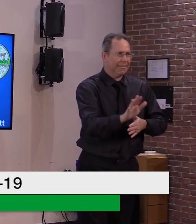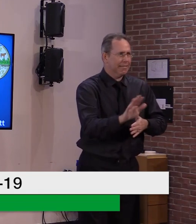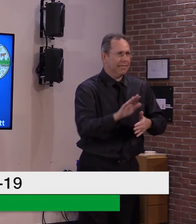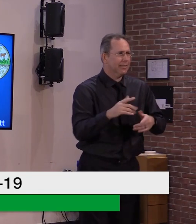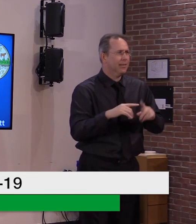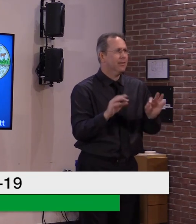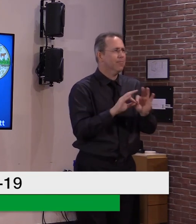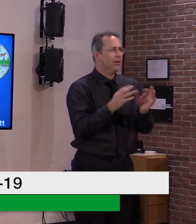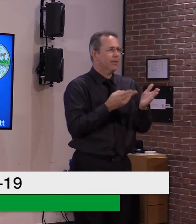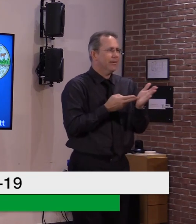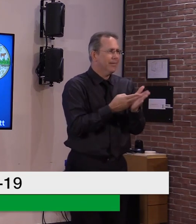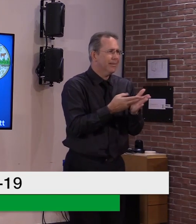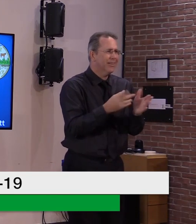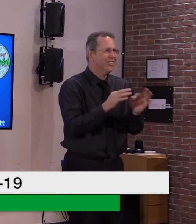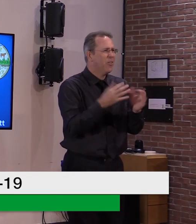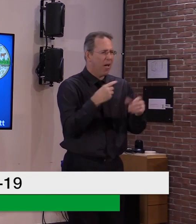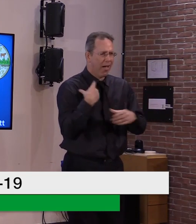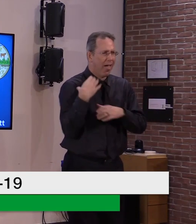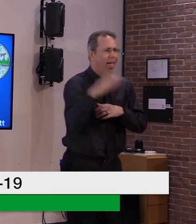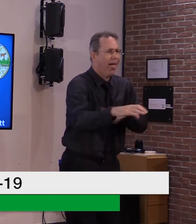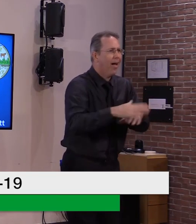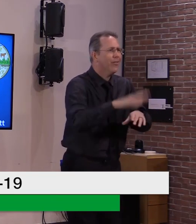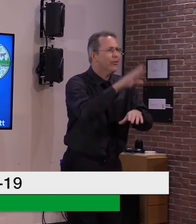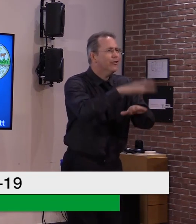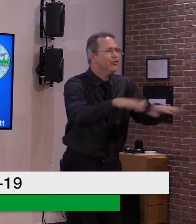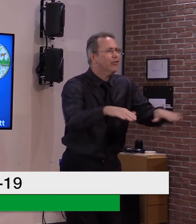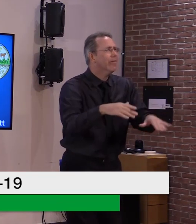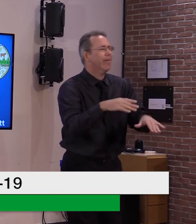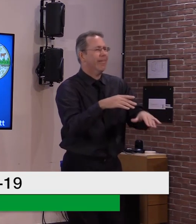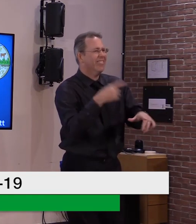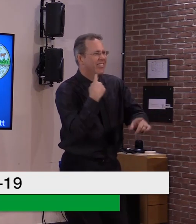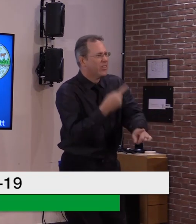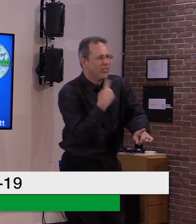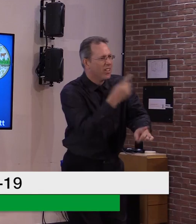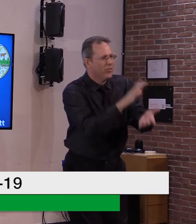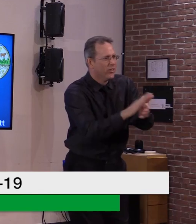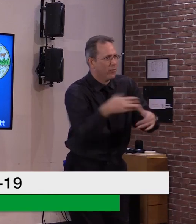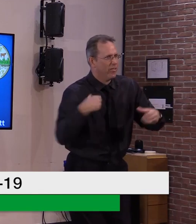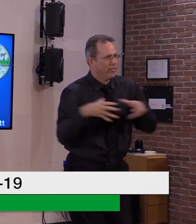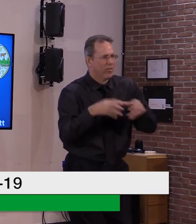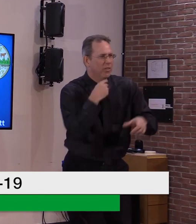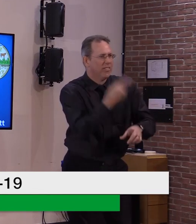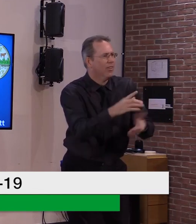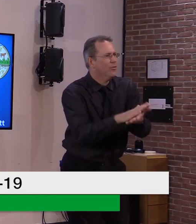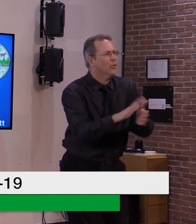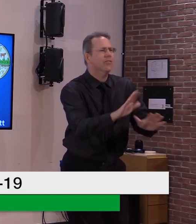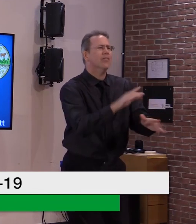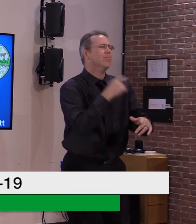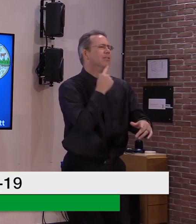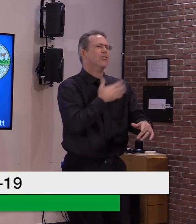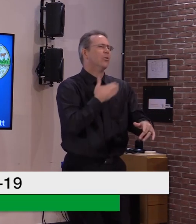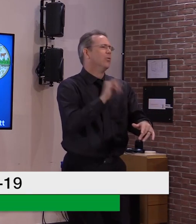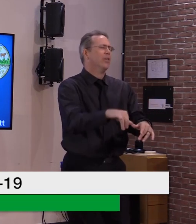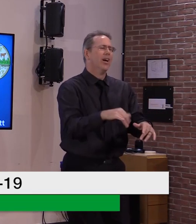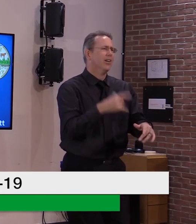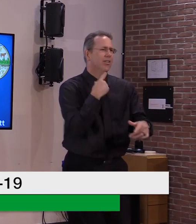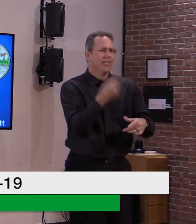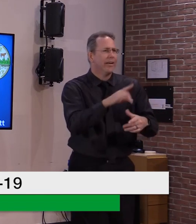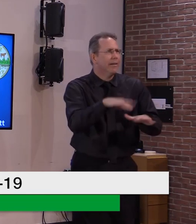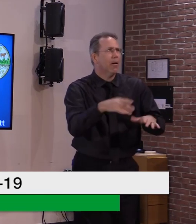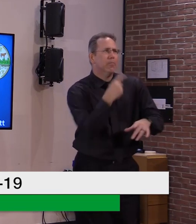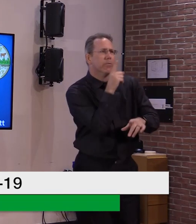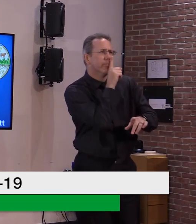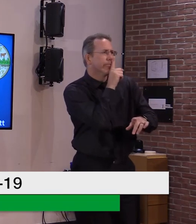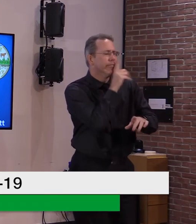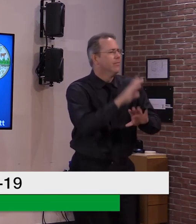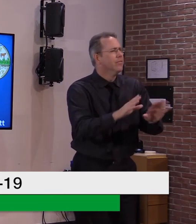and if if you don't want your your kids to have to transition to remote learning for us and